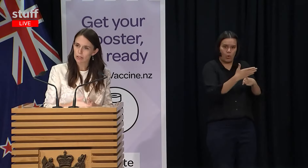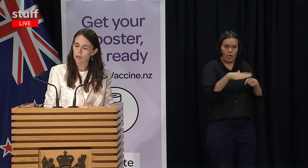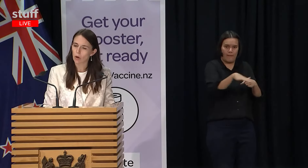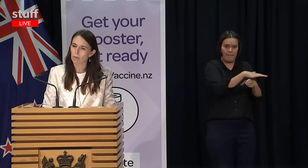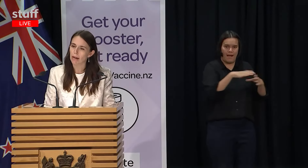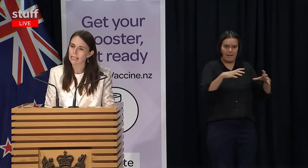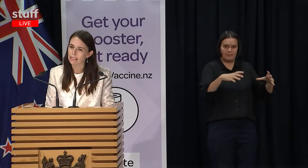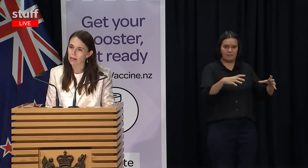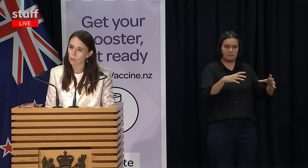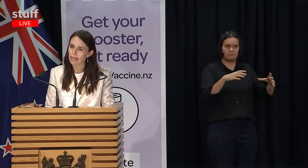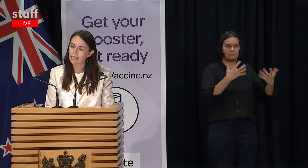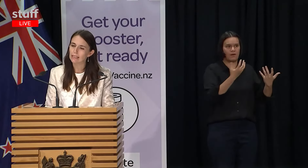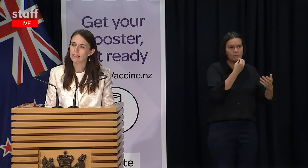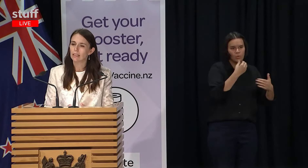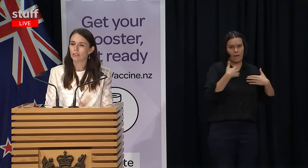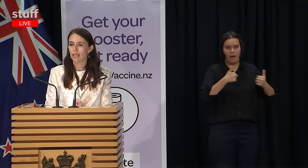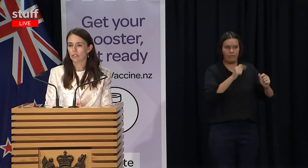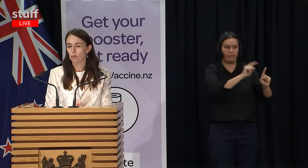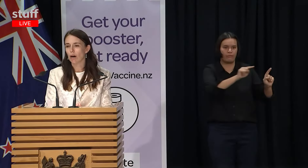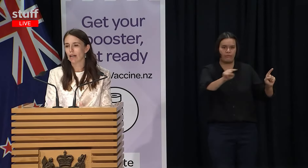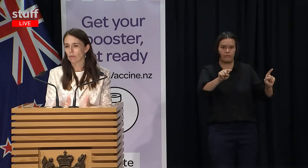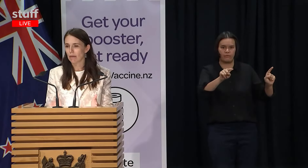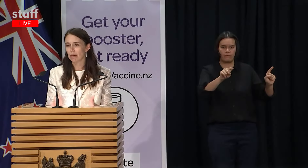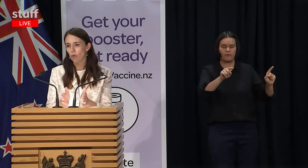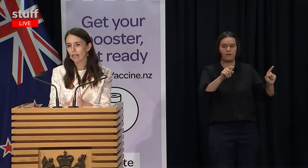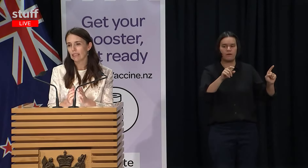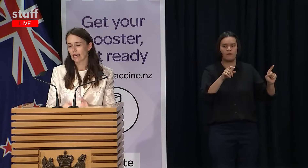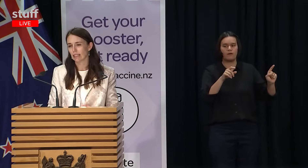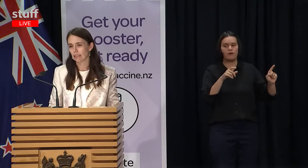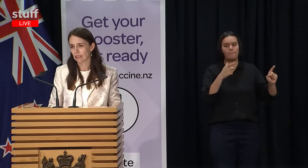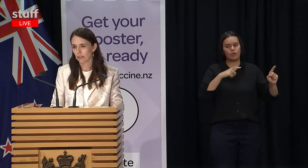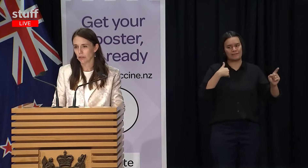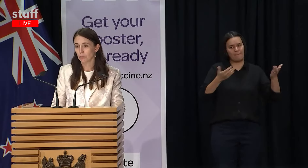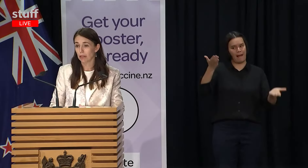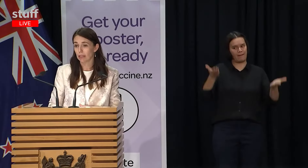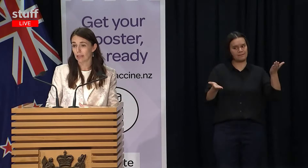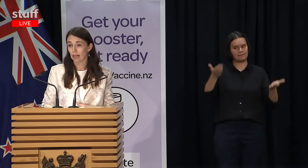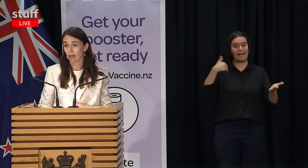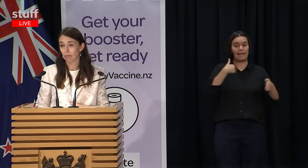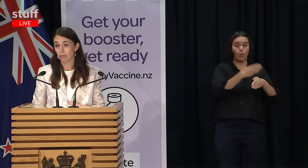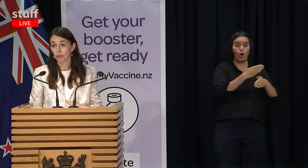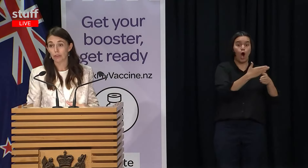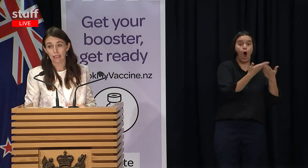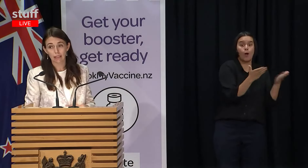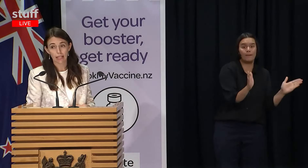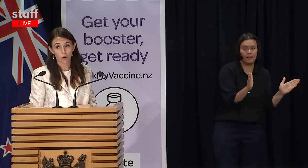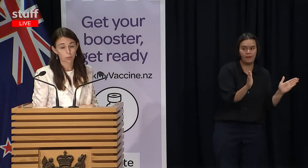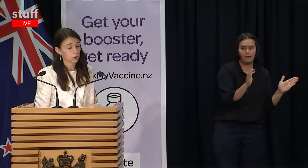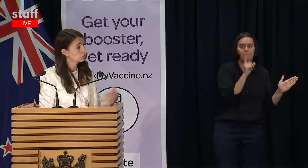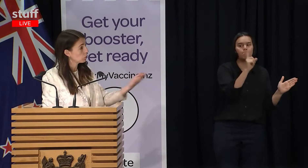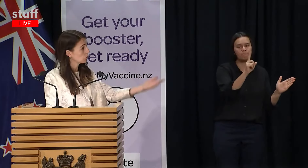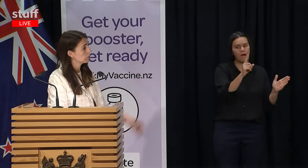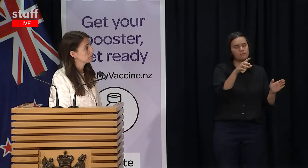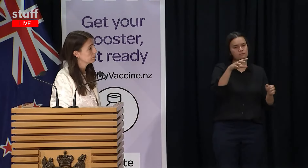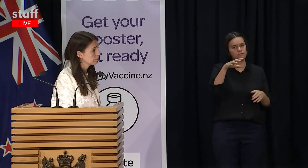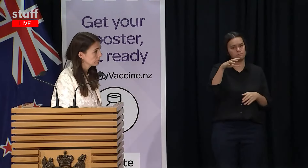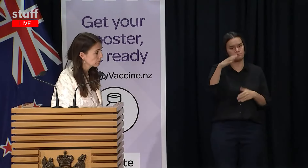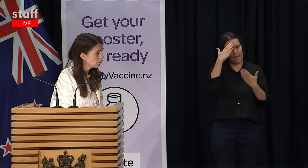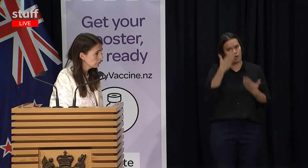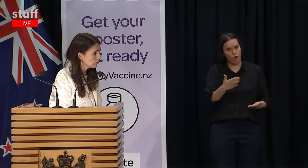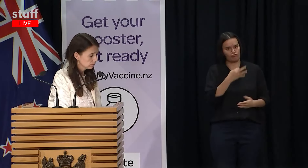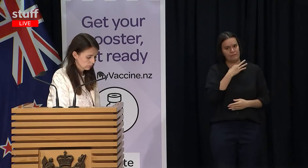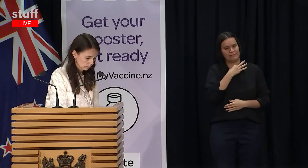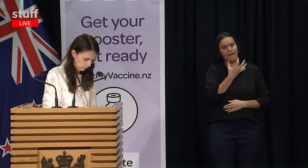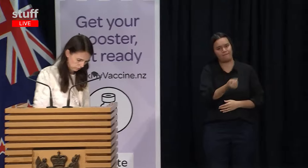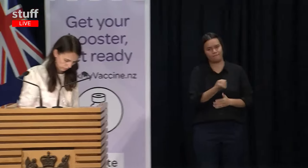some risk operating in that way. So that's why we have been quite targeted in who we're using that option for. Yes, just